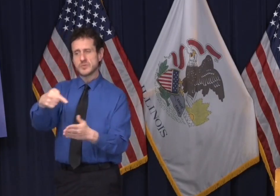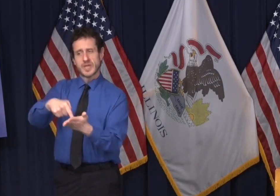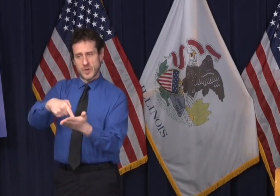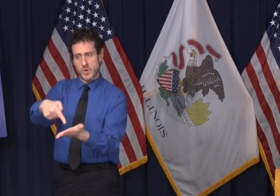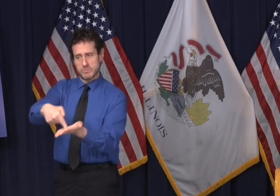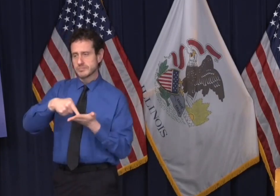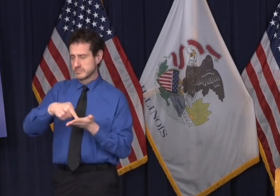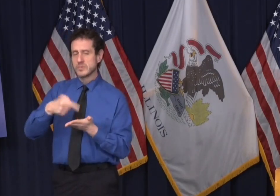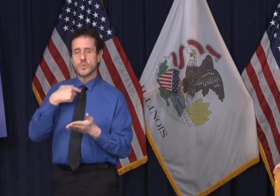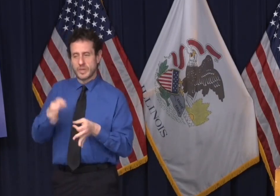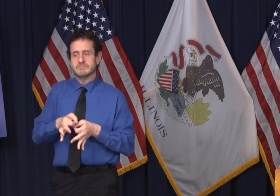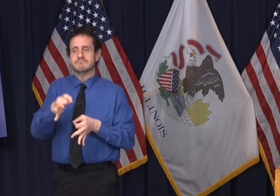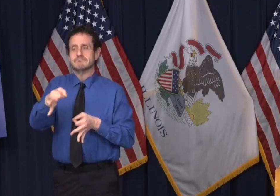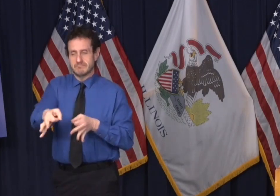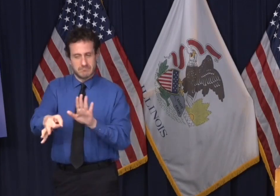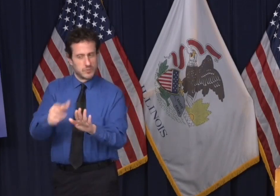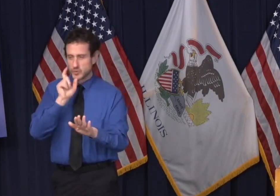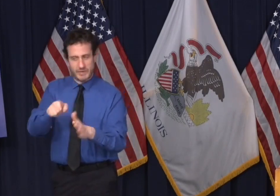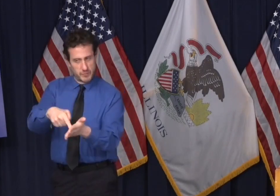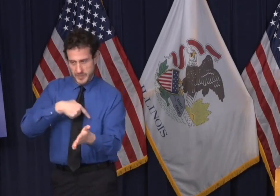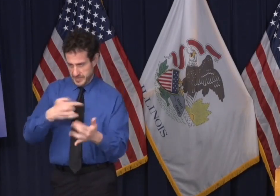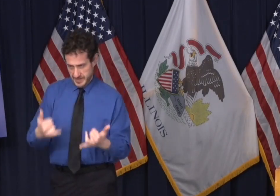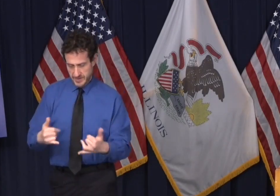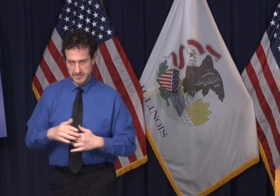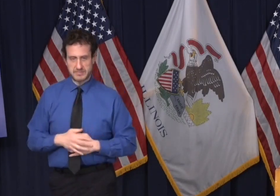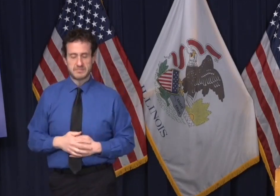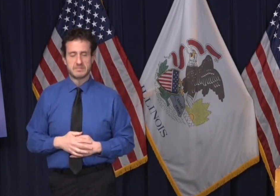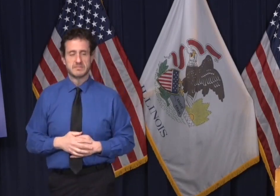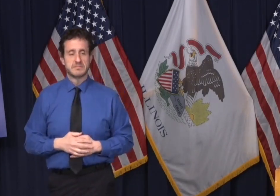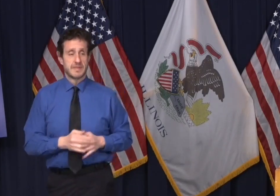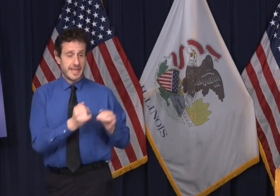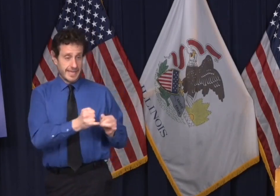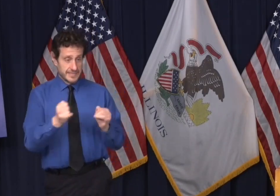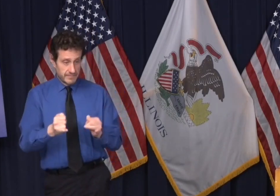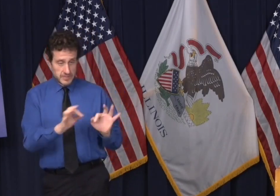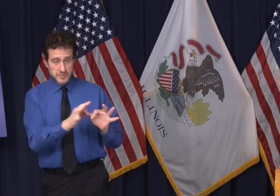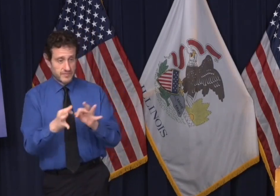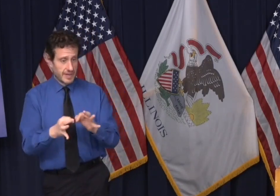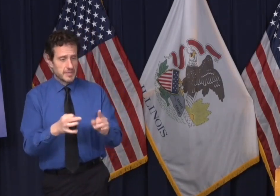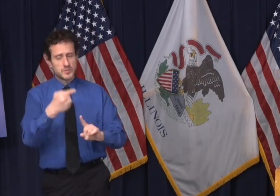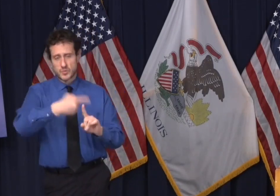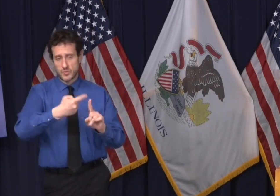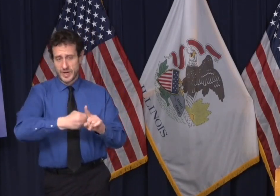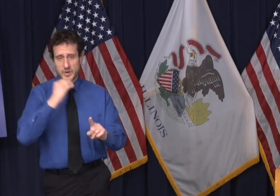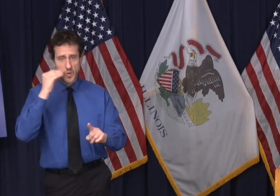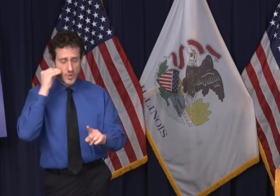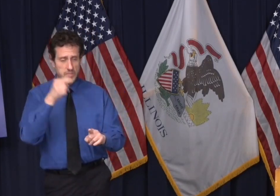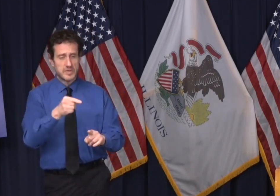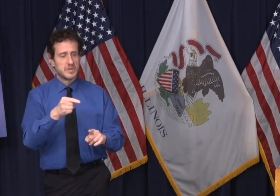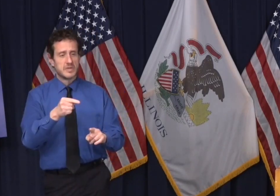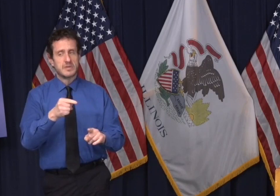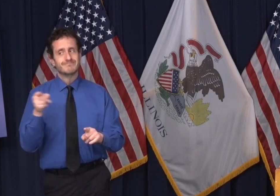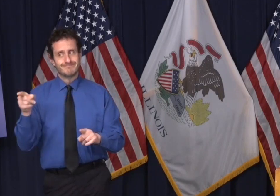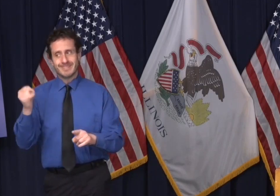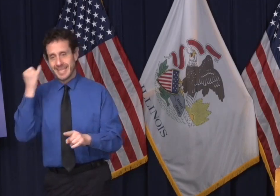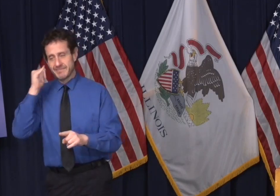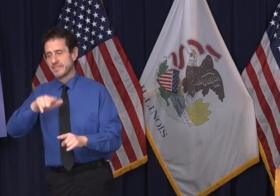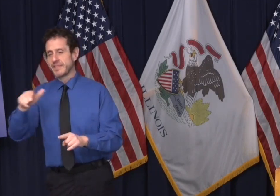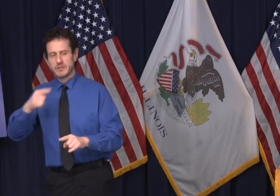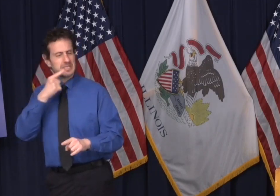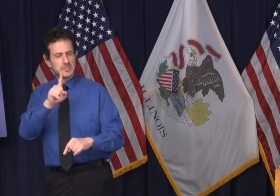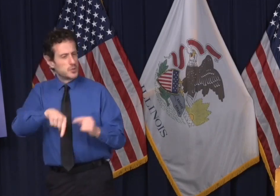can. Supporting individuals and families who rent their homes by banning residential